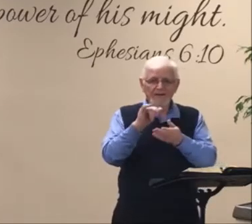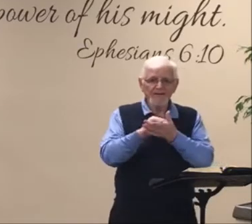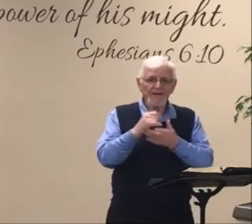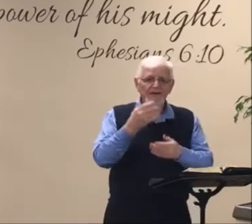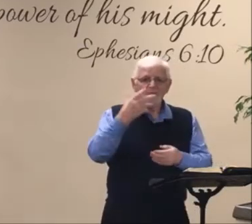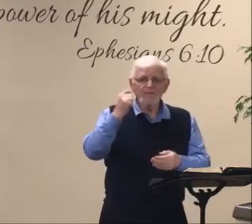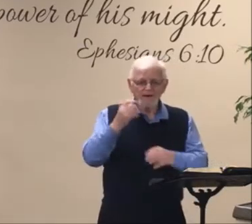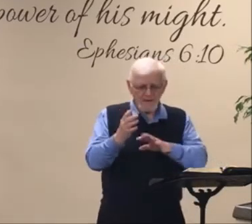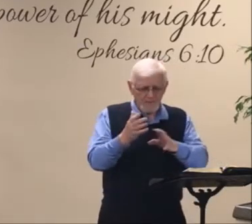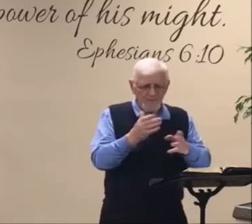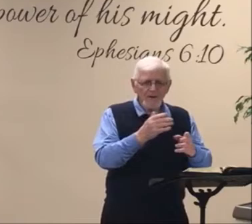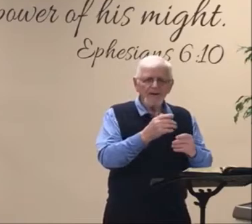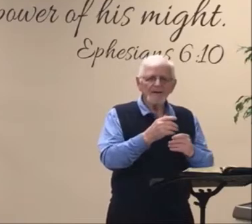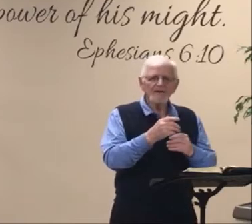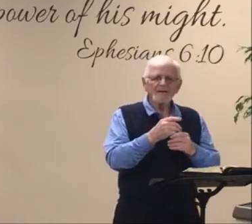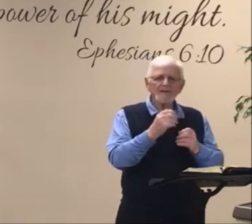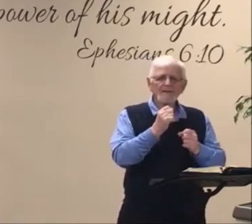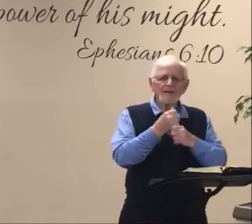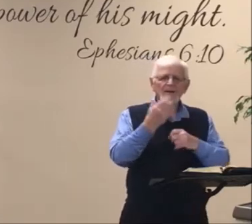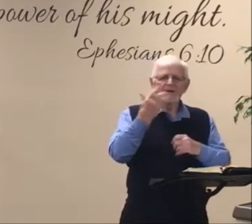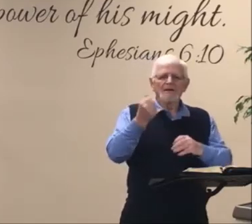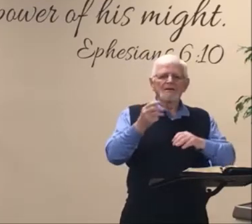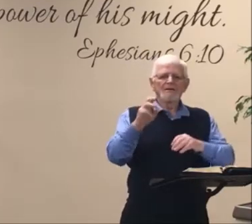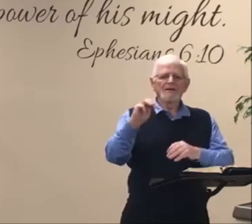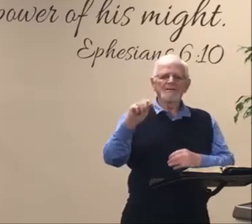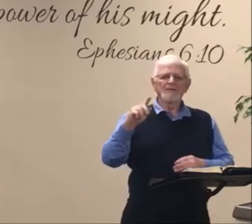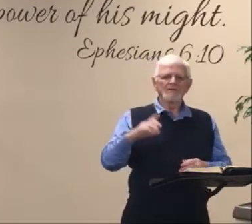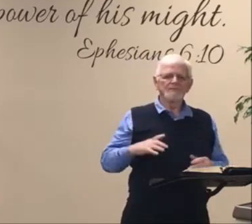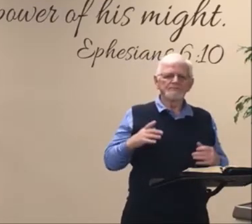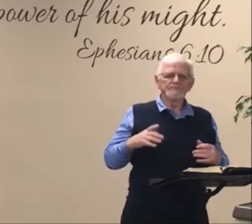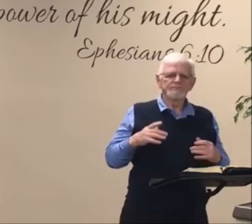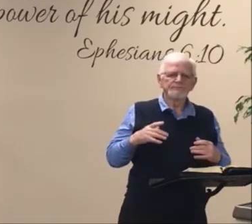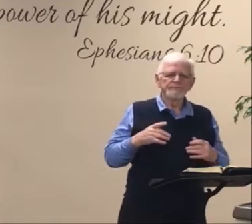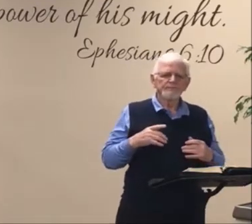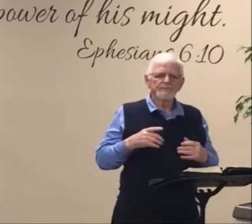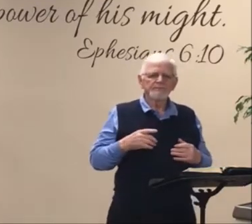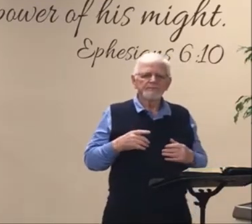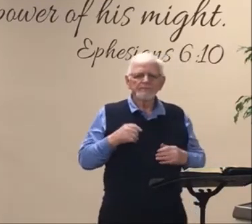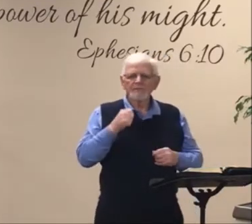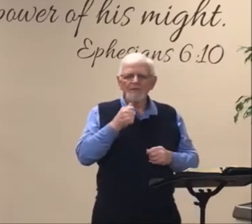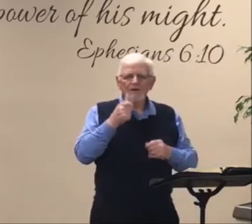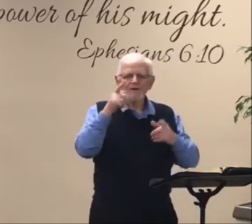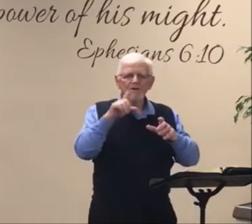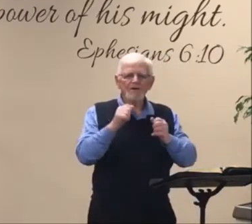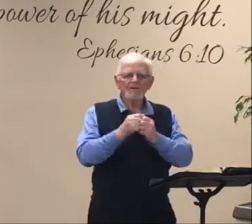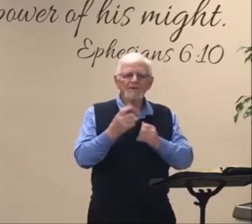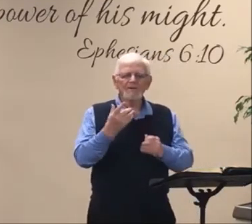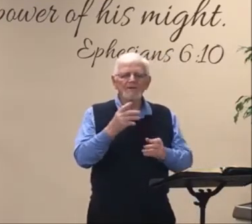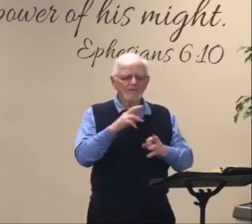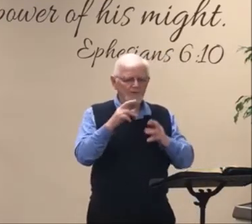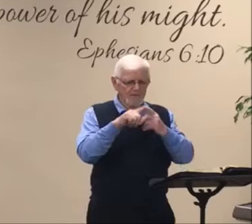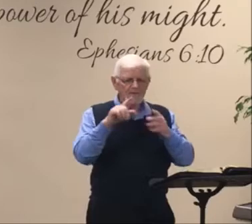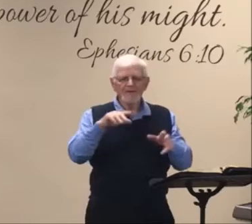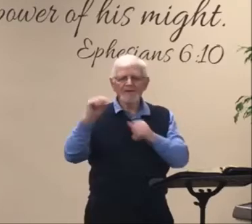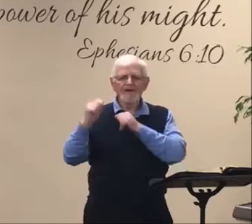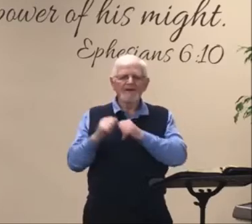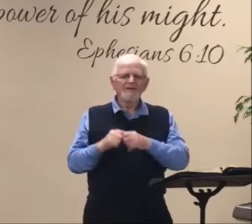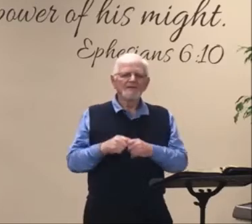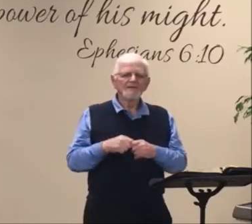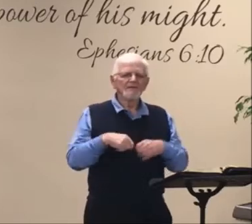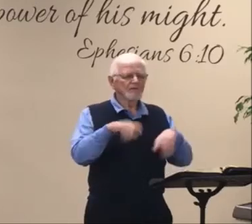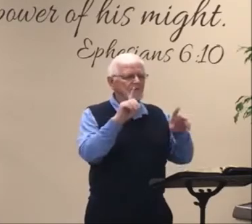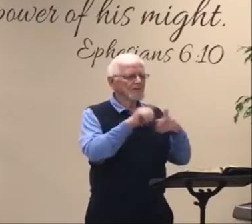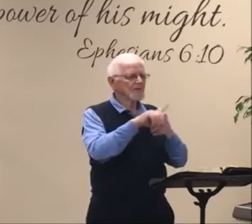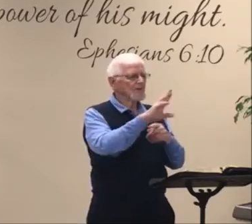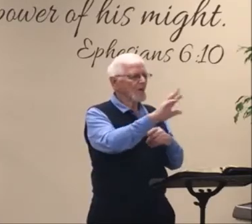better when you go to... Can you? That's maturity. We didn't agree with him on one thing, so we're ready to leave and find another church. That's because you do